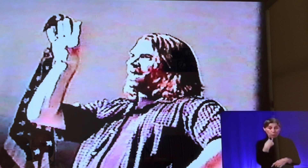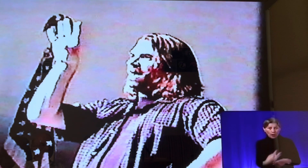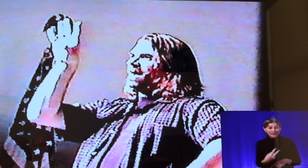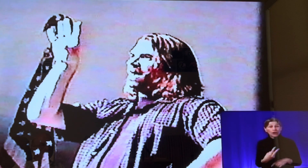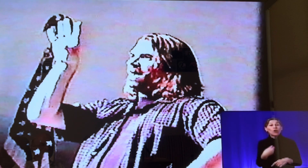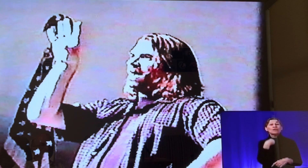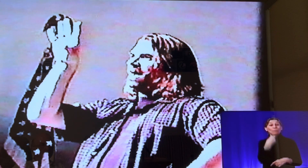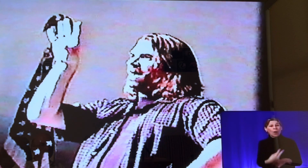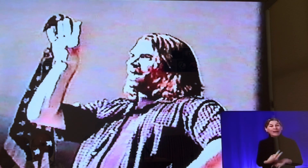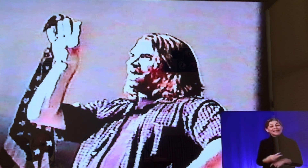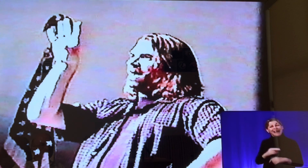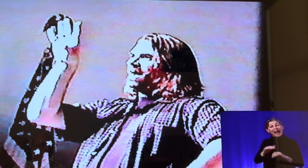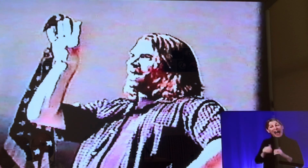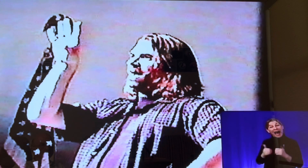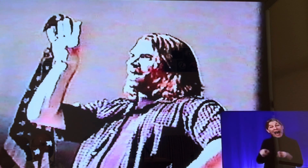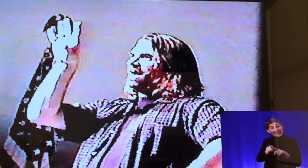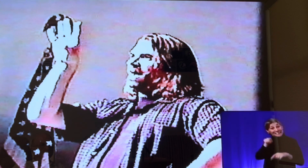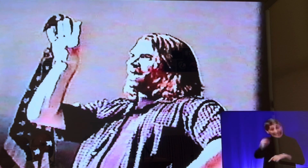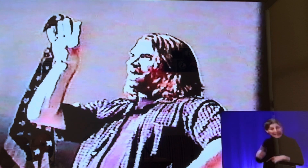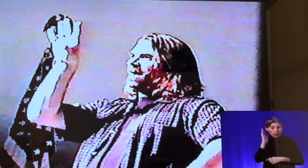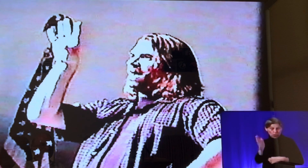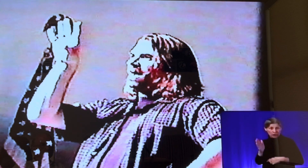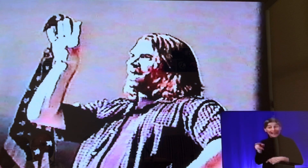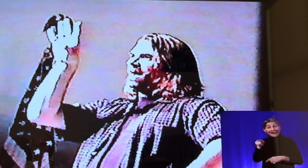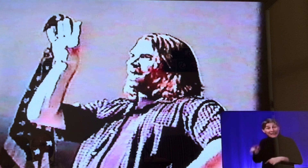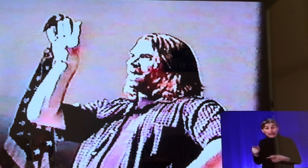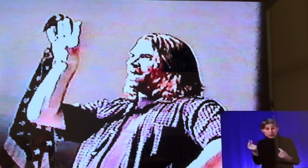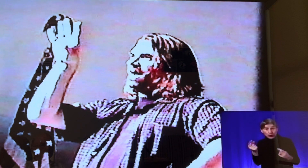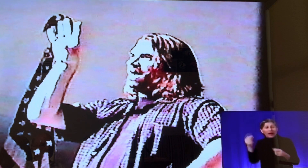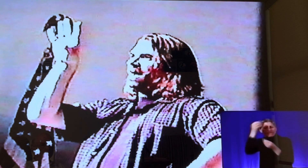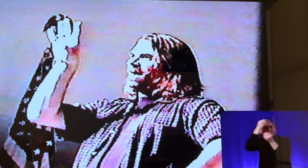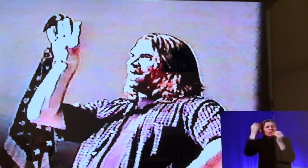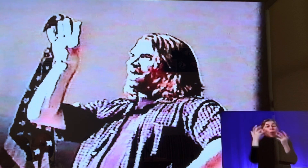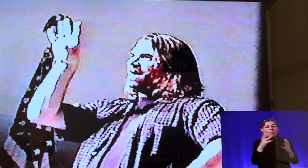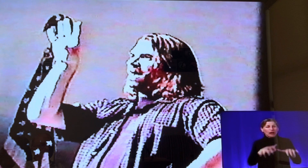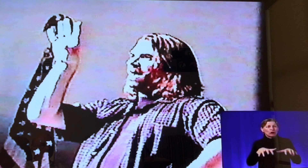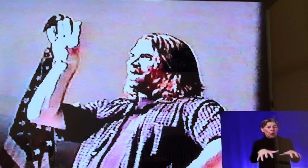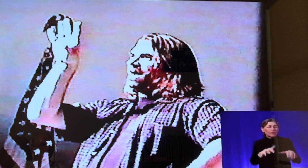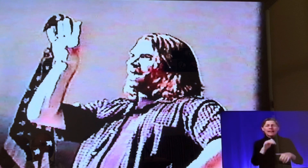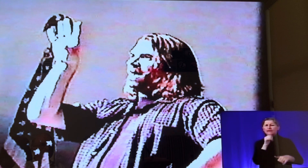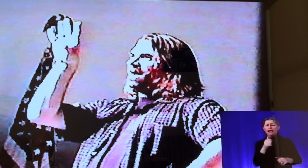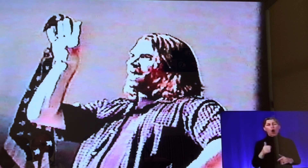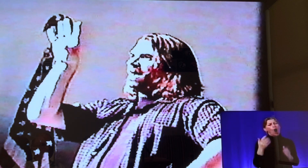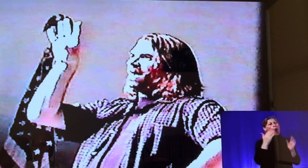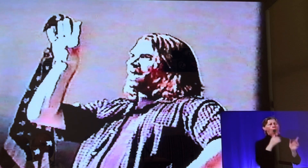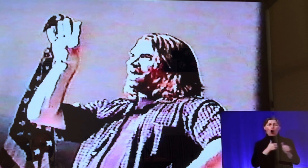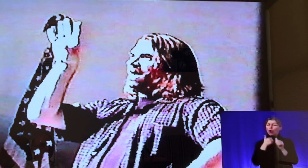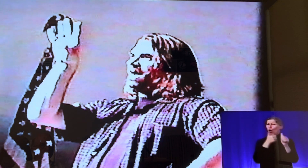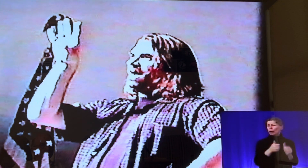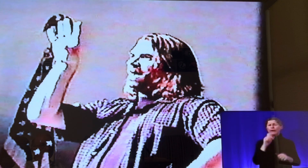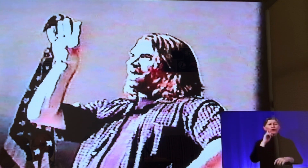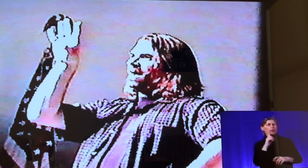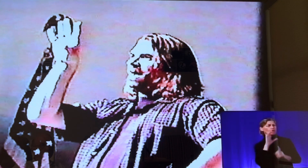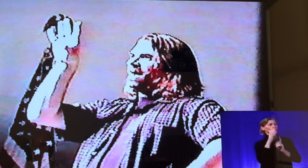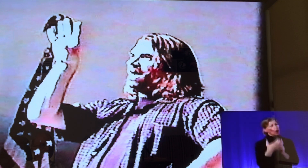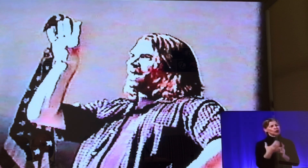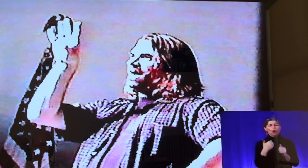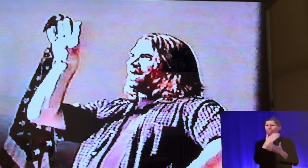voice. So he's informing the group, rather than saying according to deaf culture or it's part of deaf culture. He just wants to tell